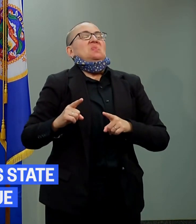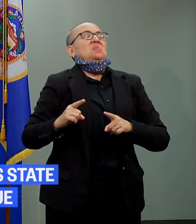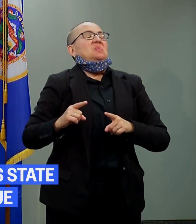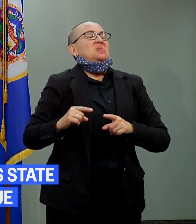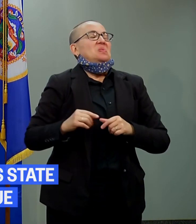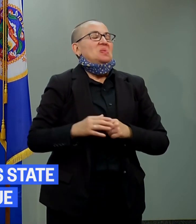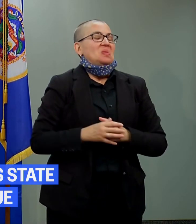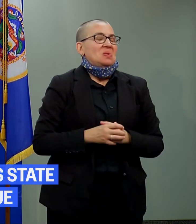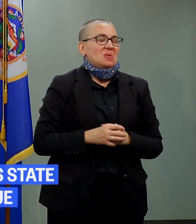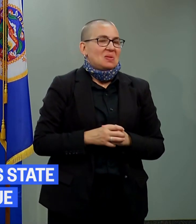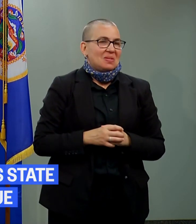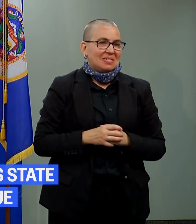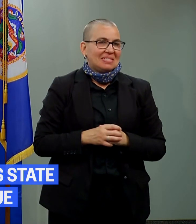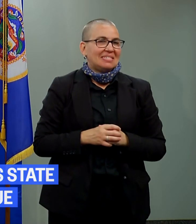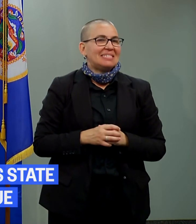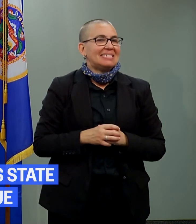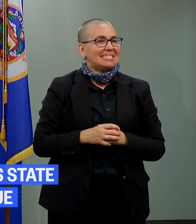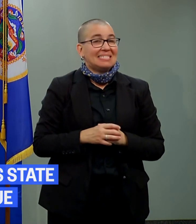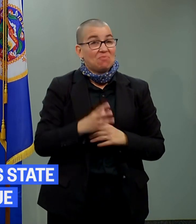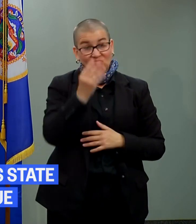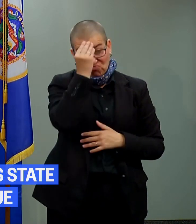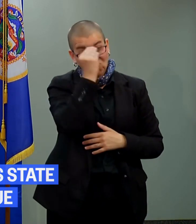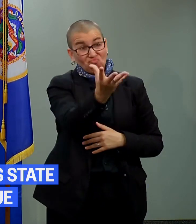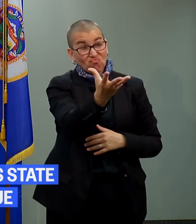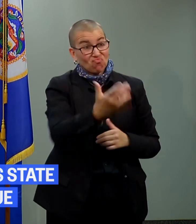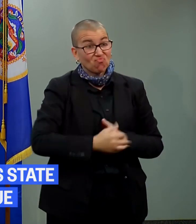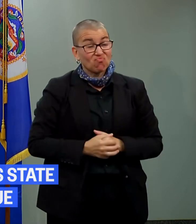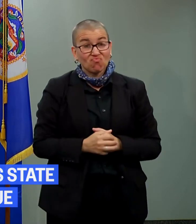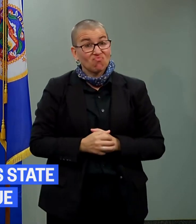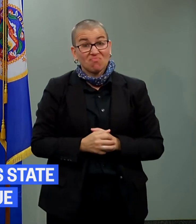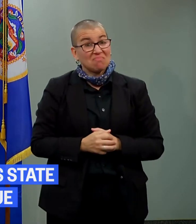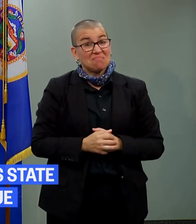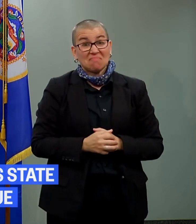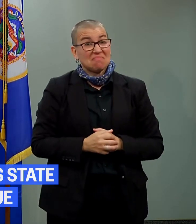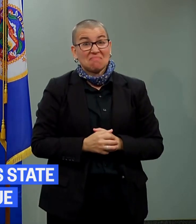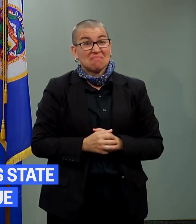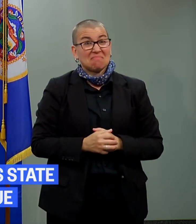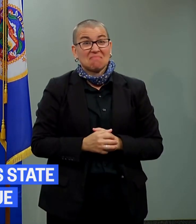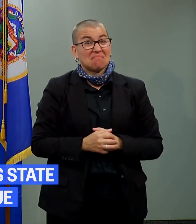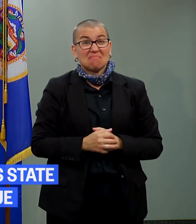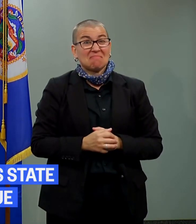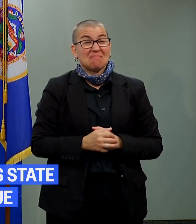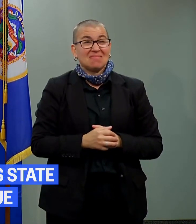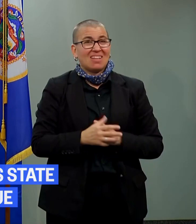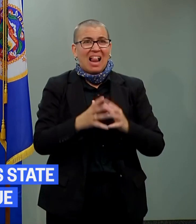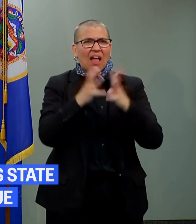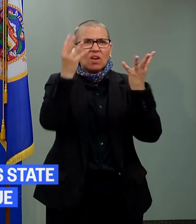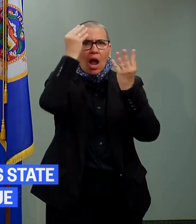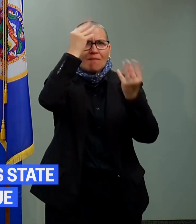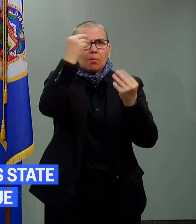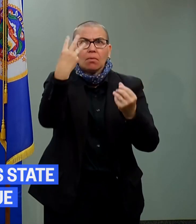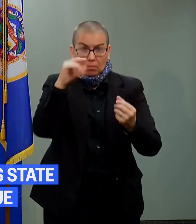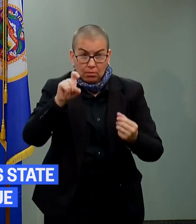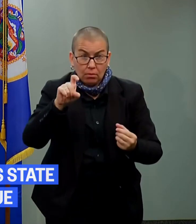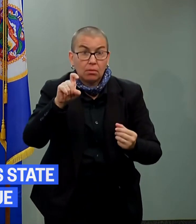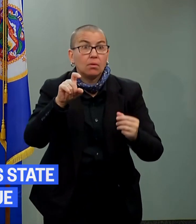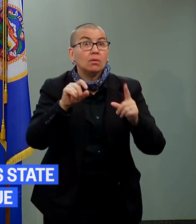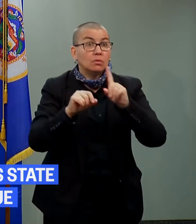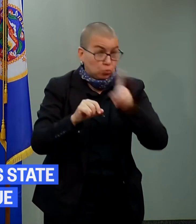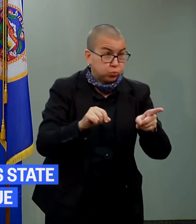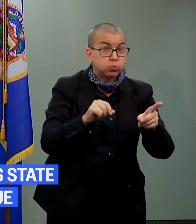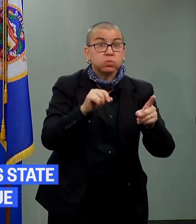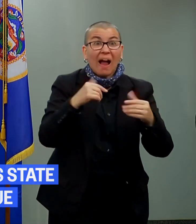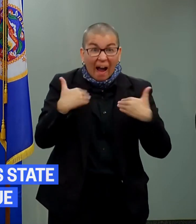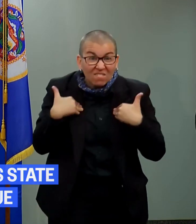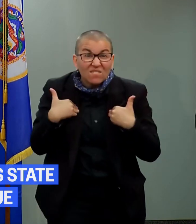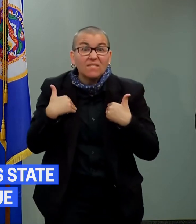I'll just candidly, there's the confusion of all this that's happening. We're getting data in. It's hard to get the data just directly on arrests, what we're hearing